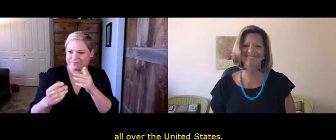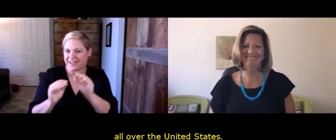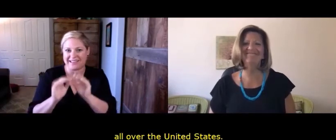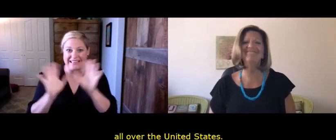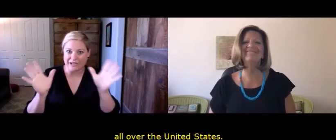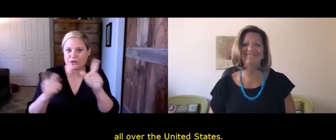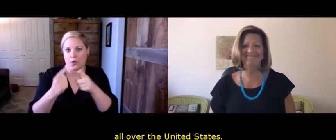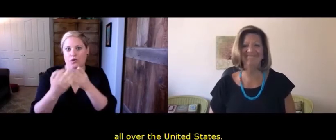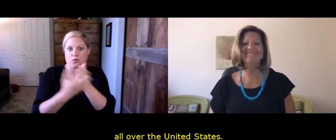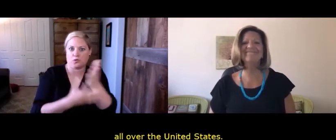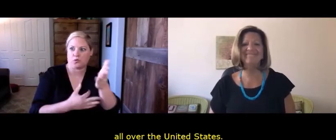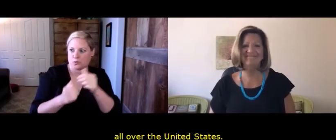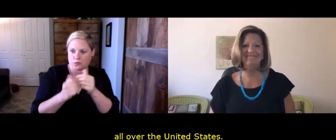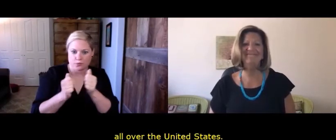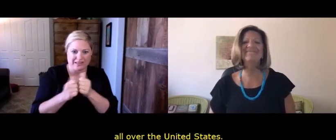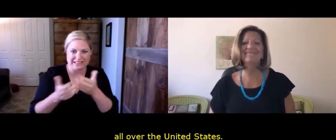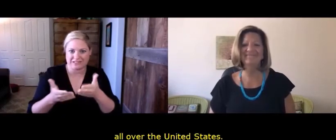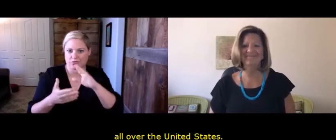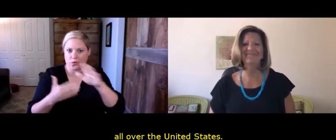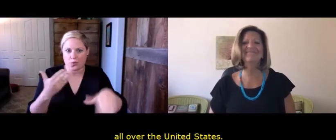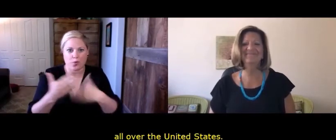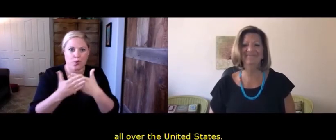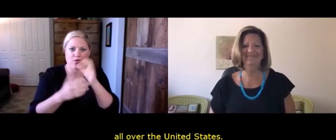United States.